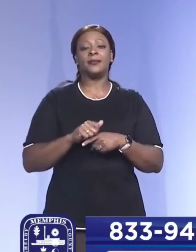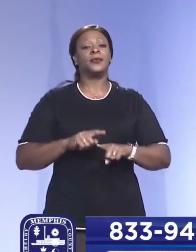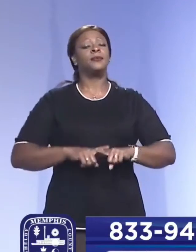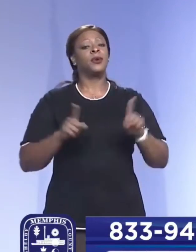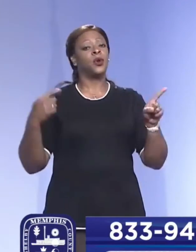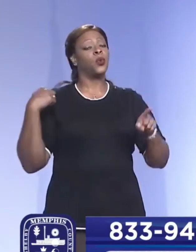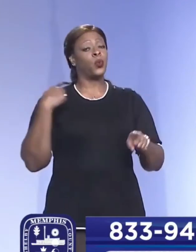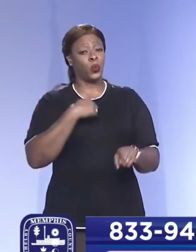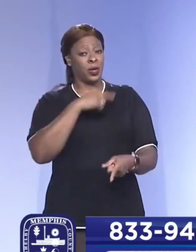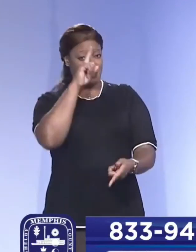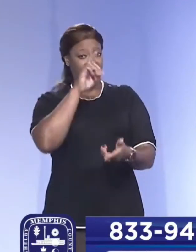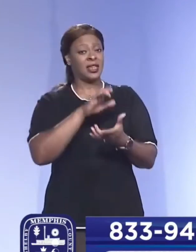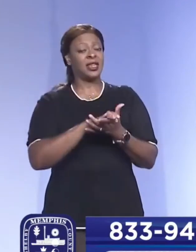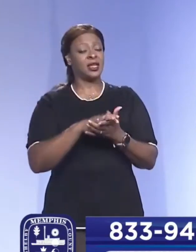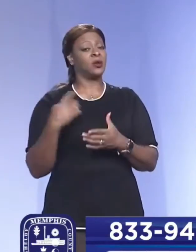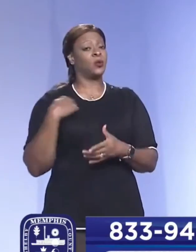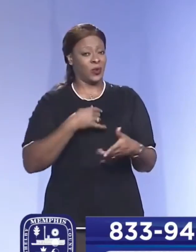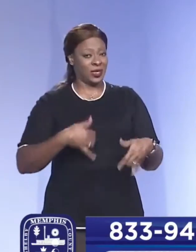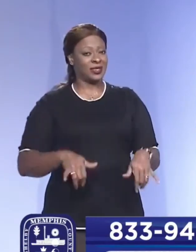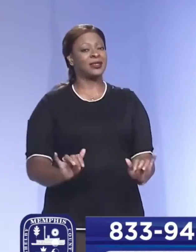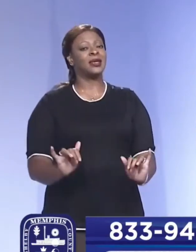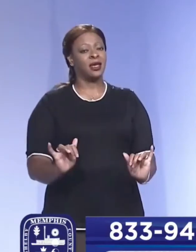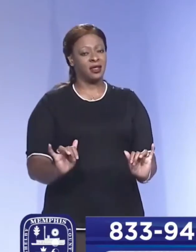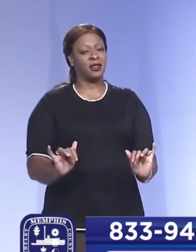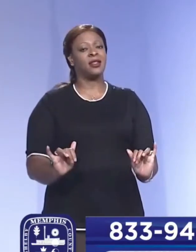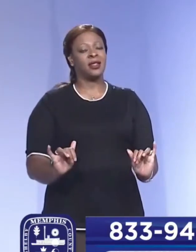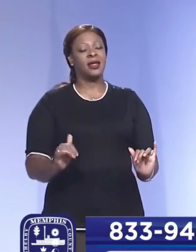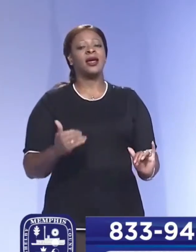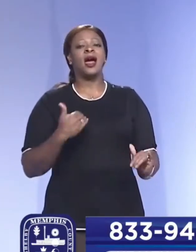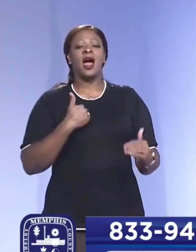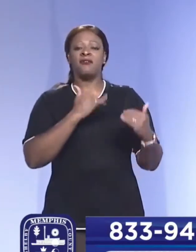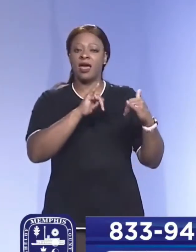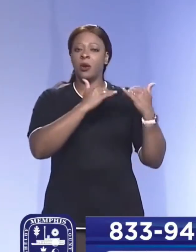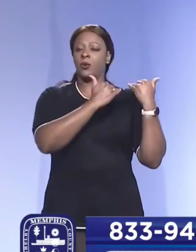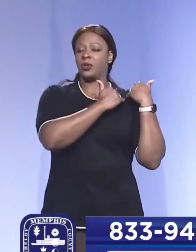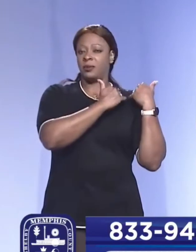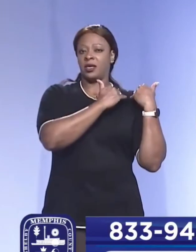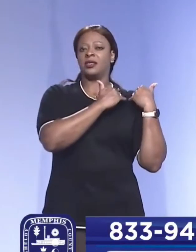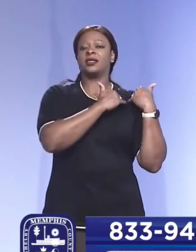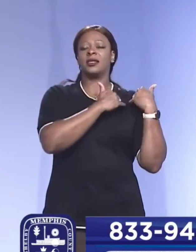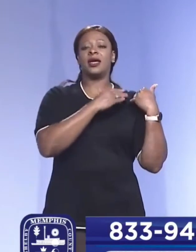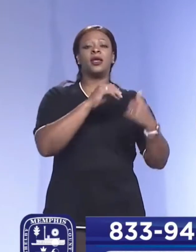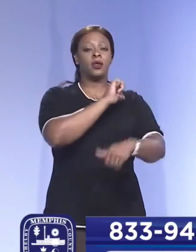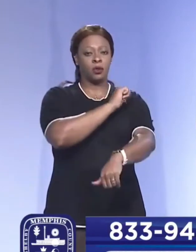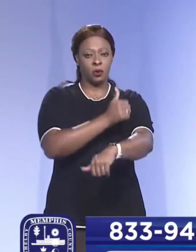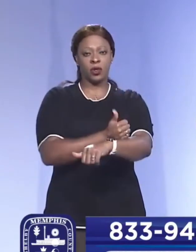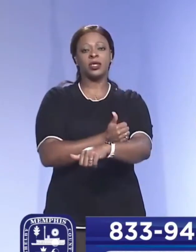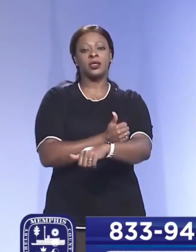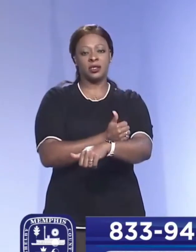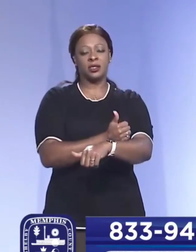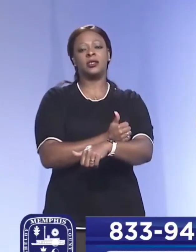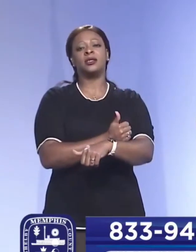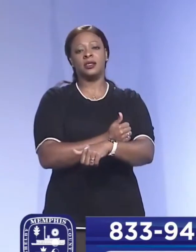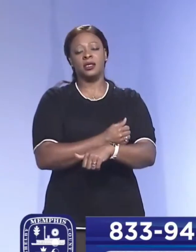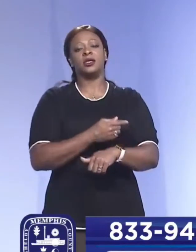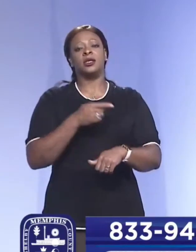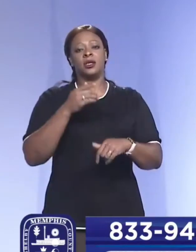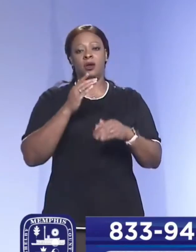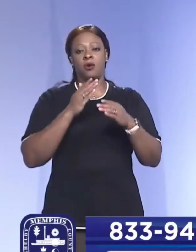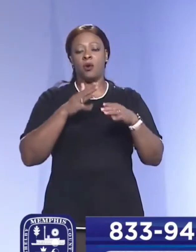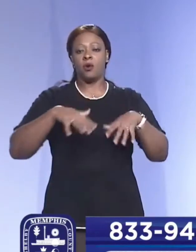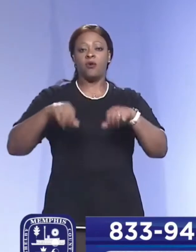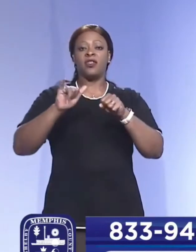do believe that we still have a responsibility and authority over the